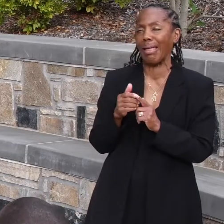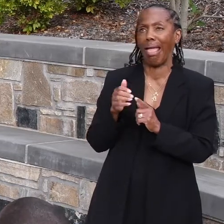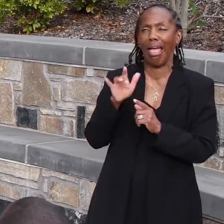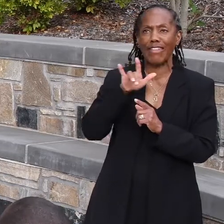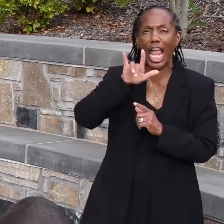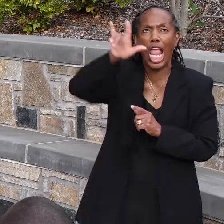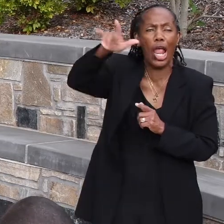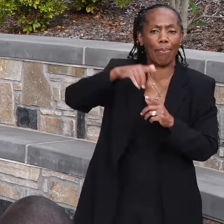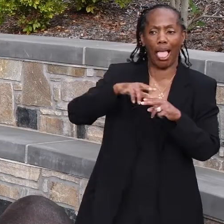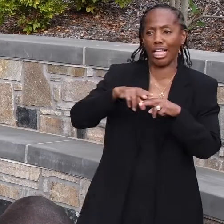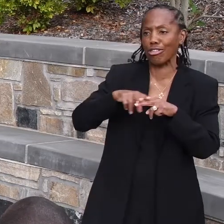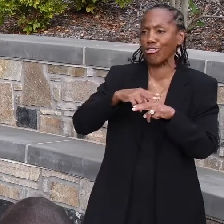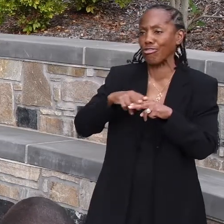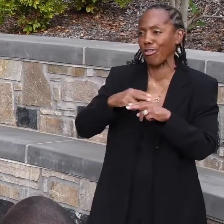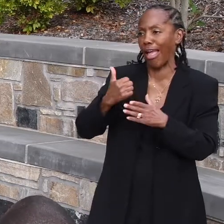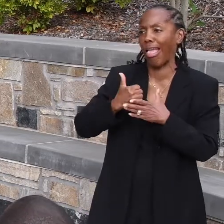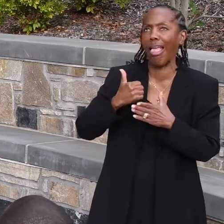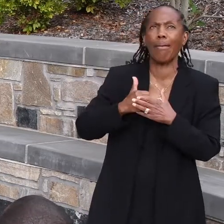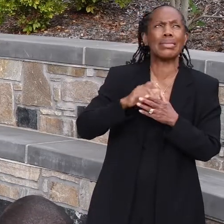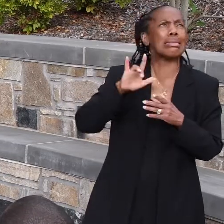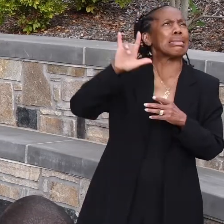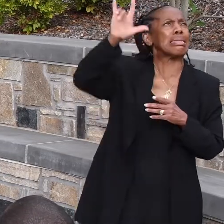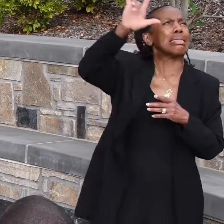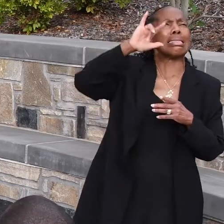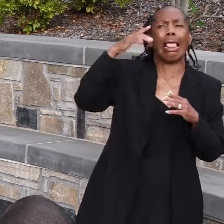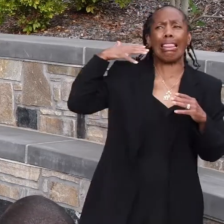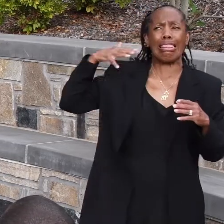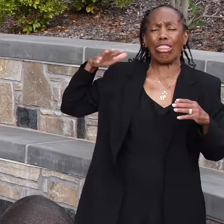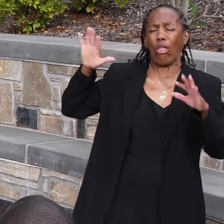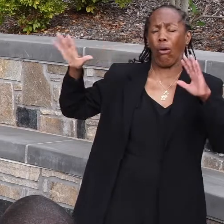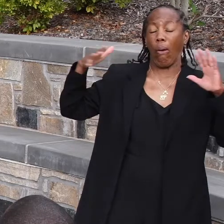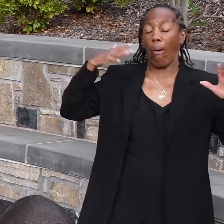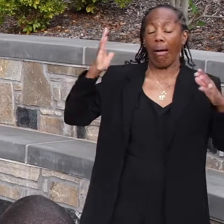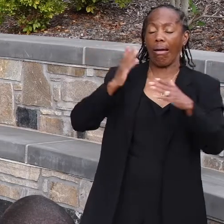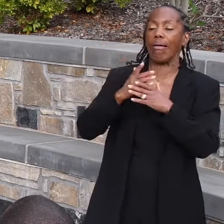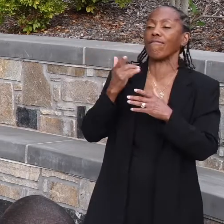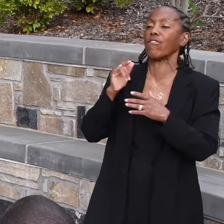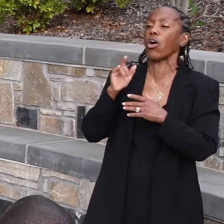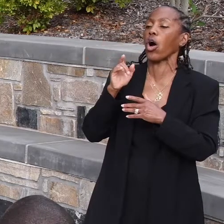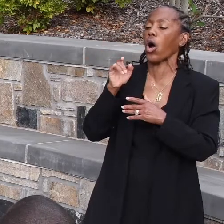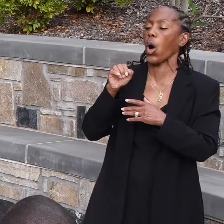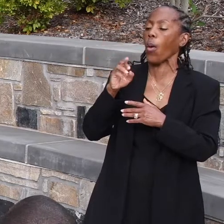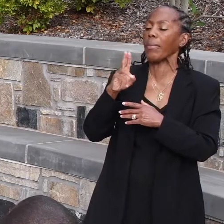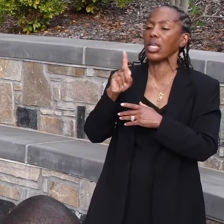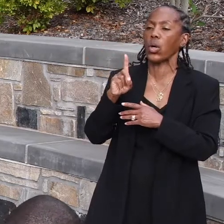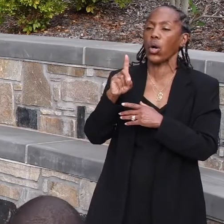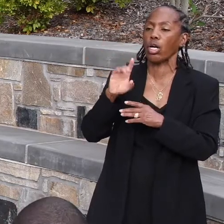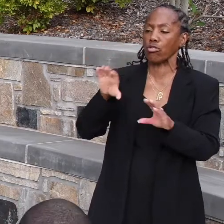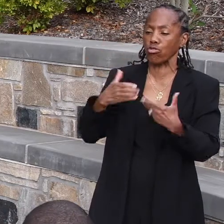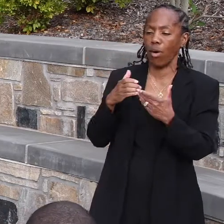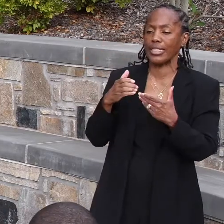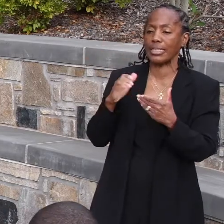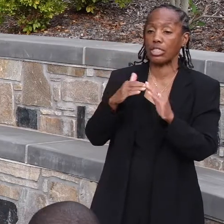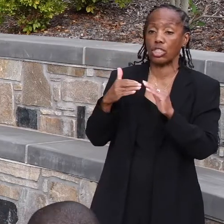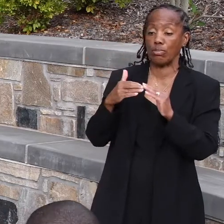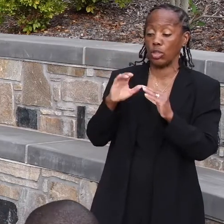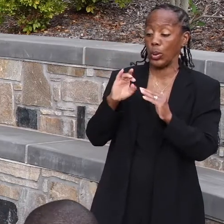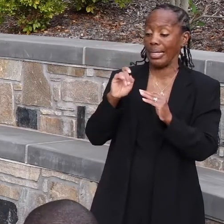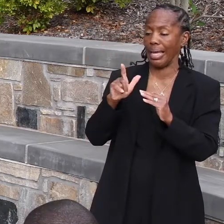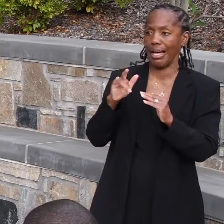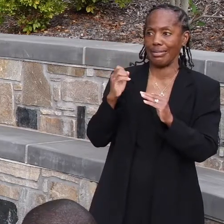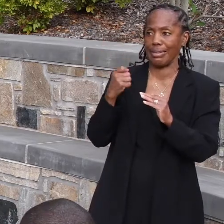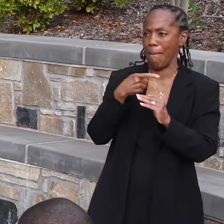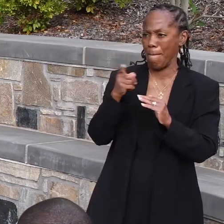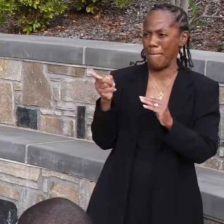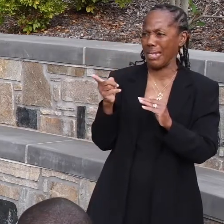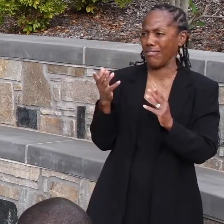and helping us out here. So on behalf of the Opioid Crisis Community Council, of which there are a variety of people here